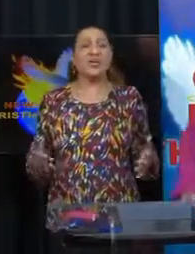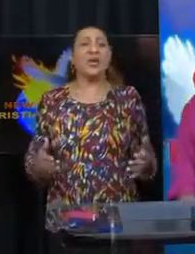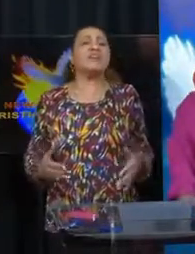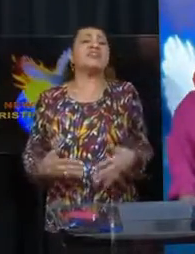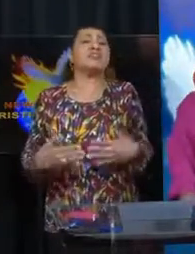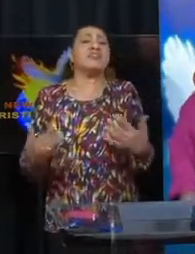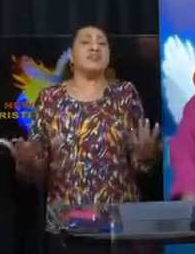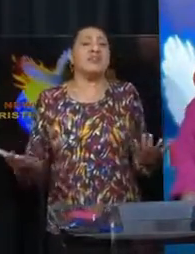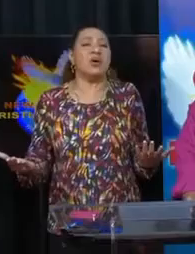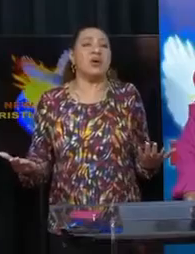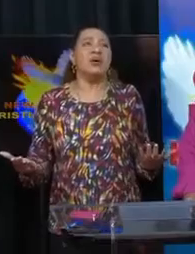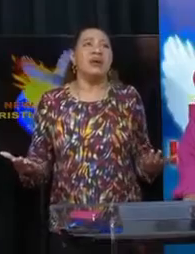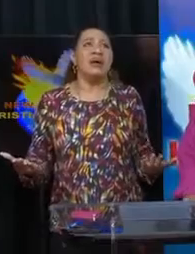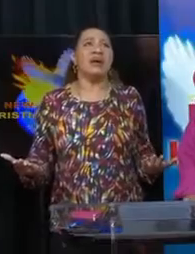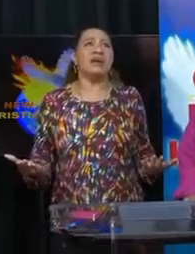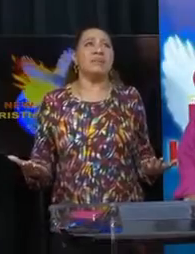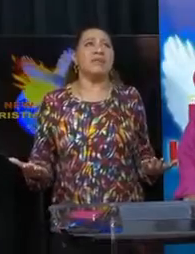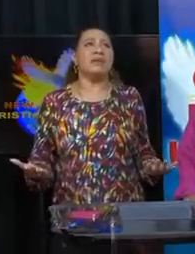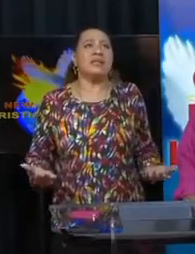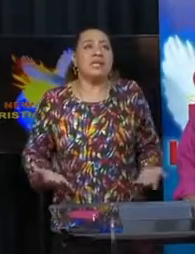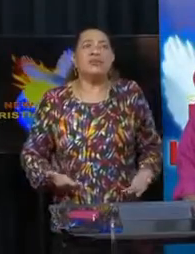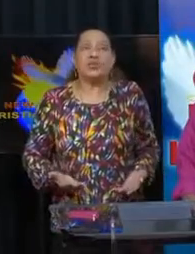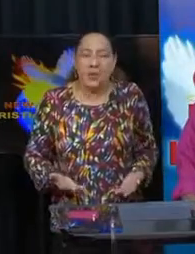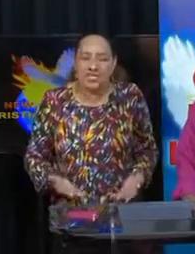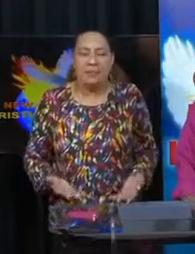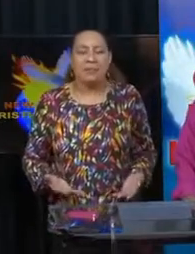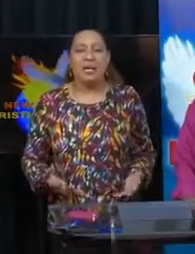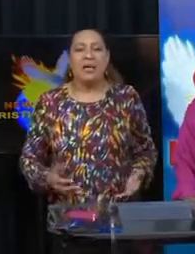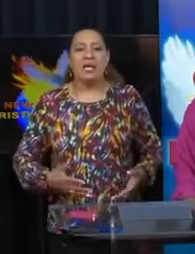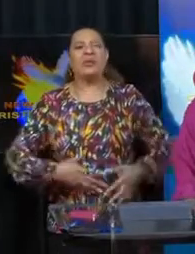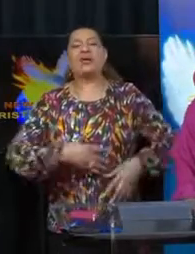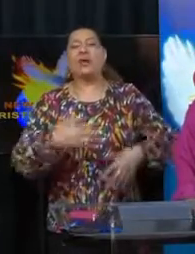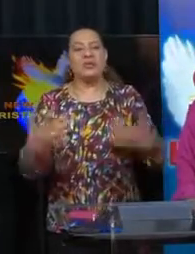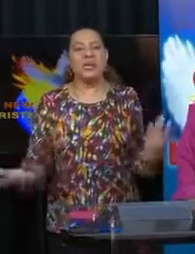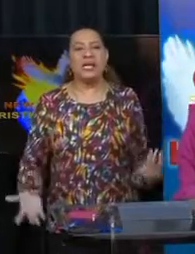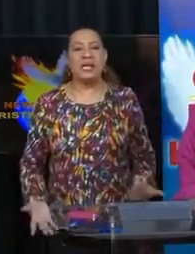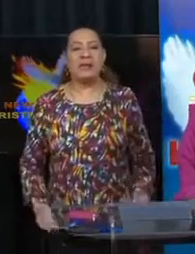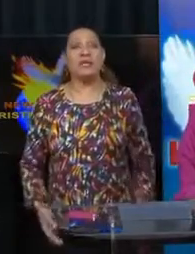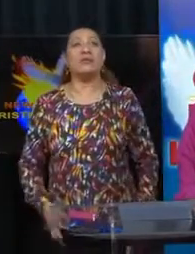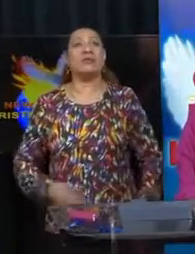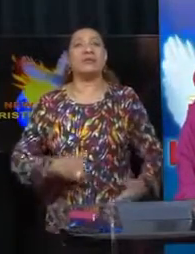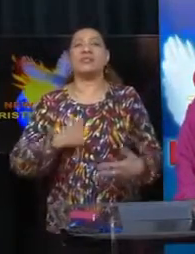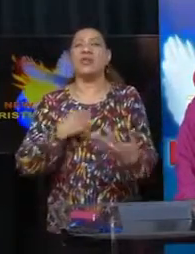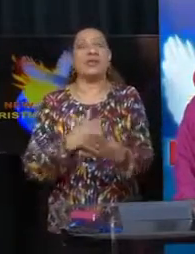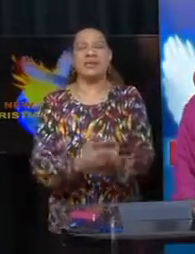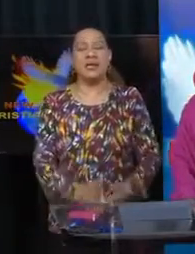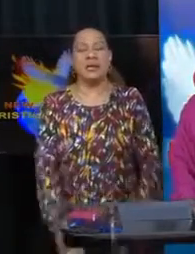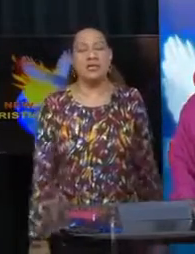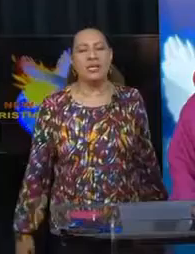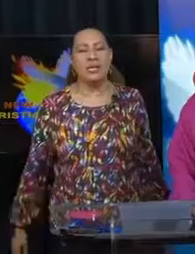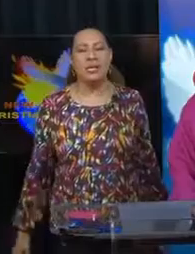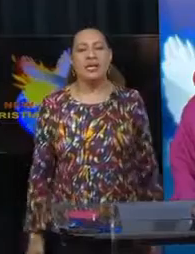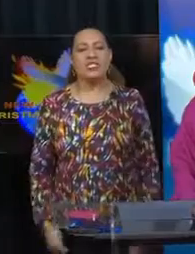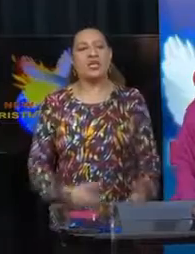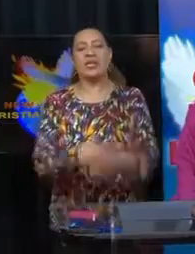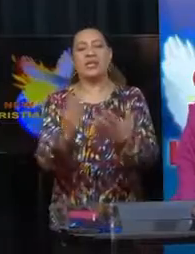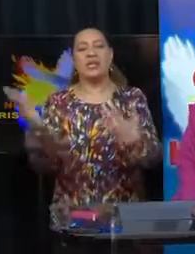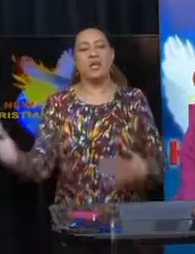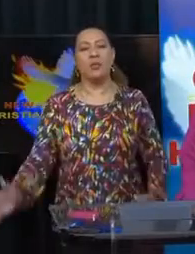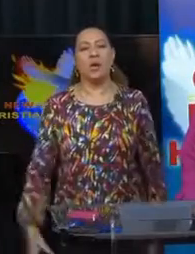innocently, you know Um, and then you trust them because the cover to gonna eat up and then you go select the kid in the mundina select the kid in the mongona